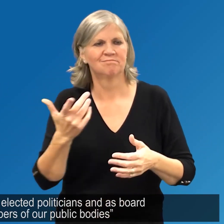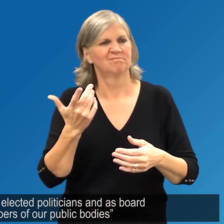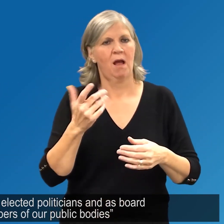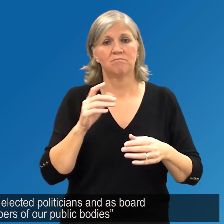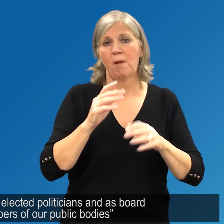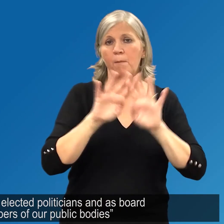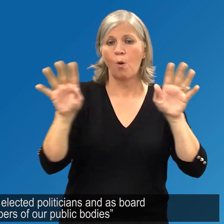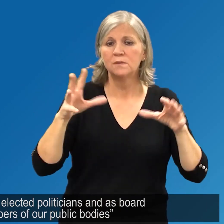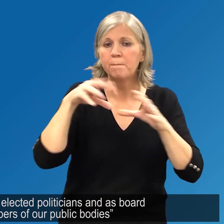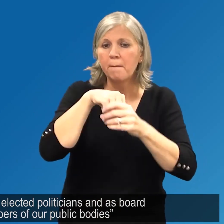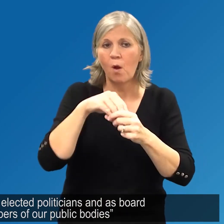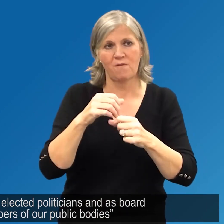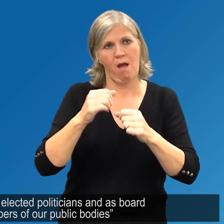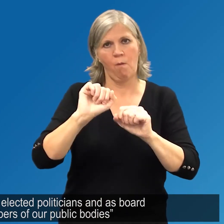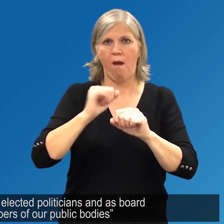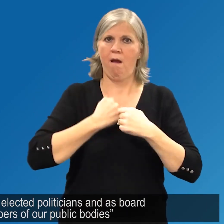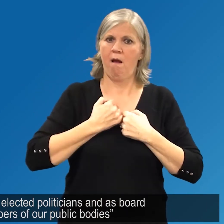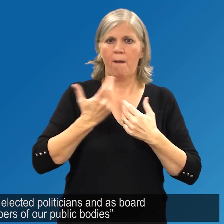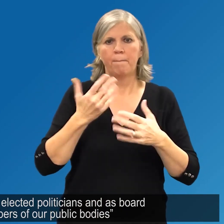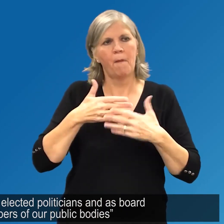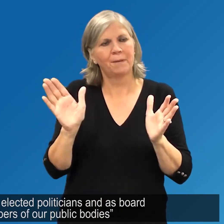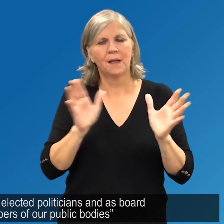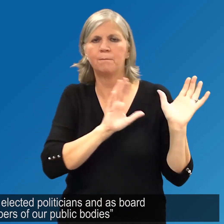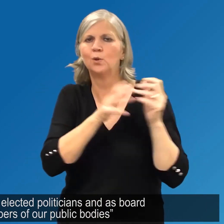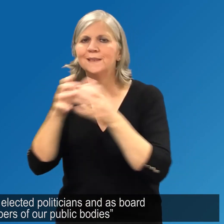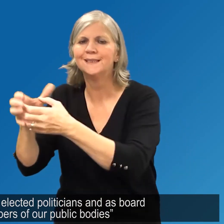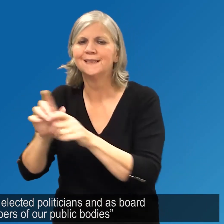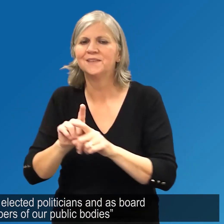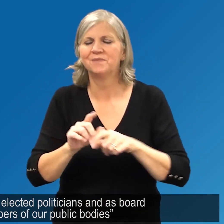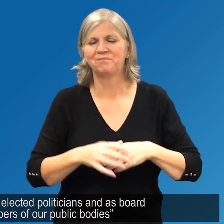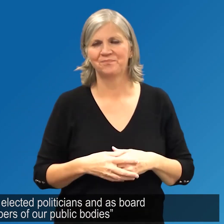elected politicians, and as board members for our public bodies.